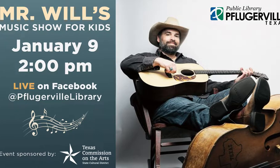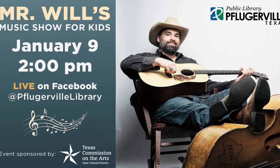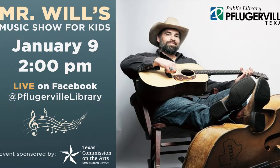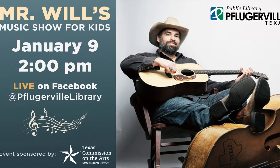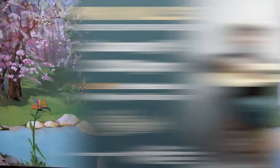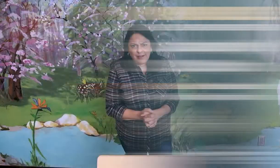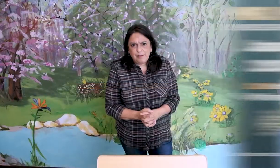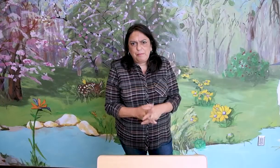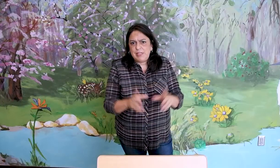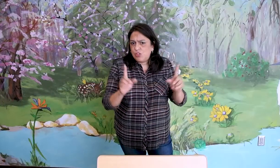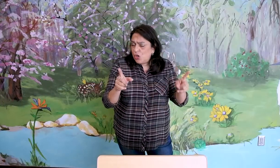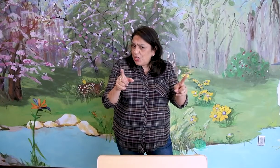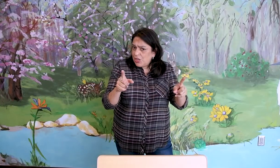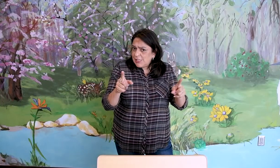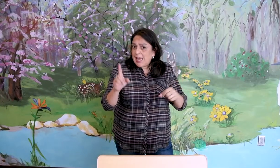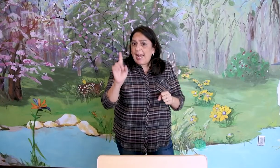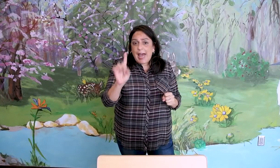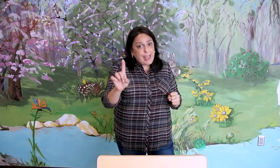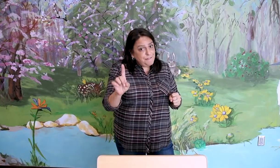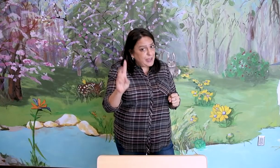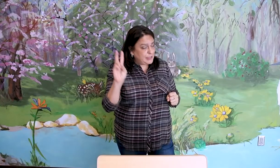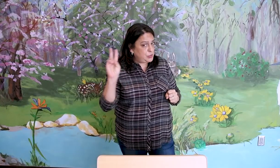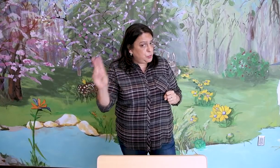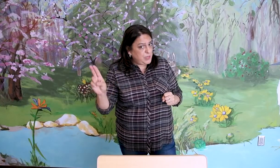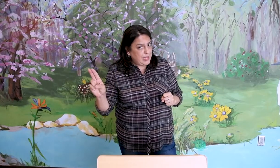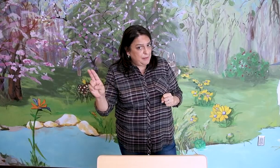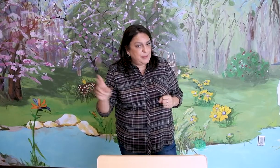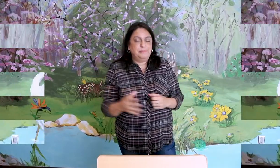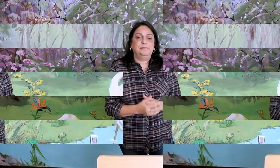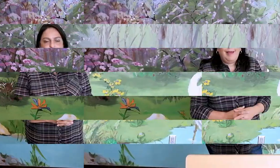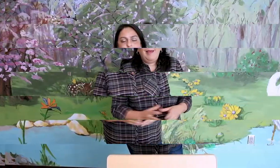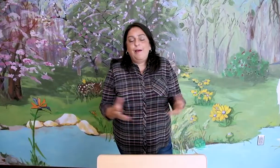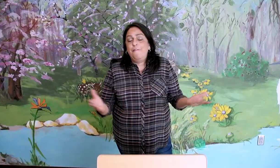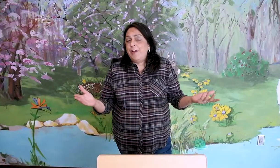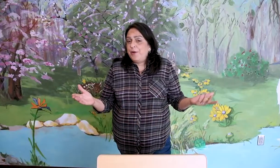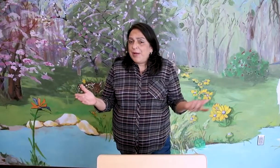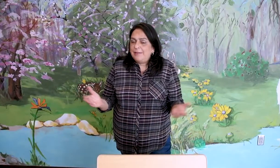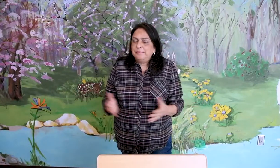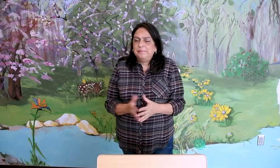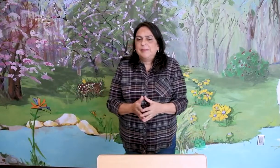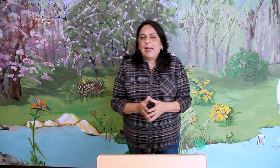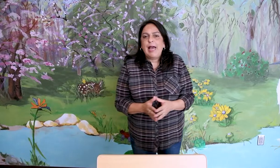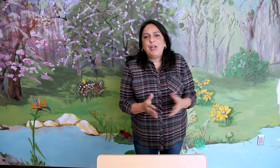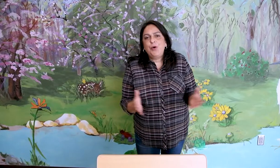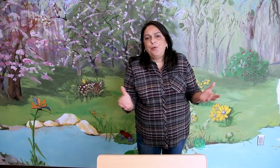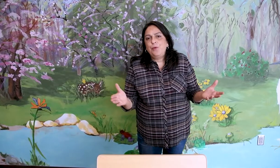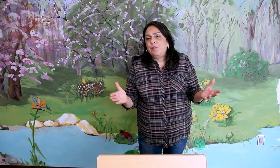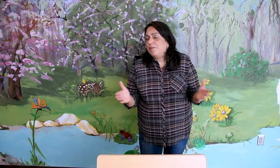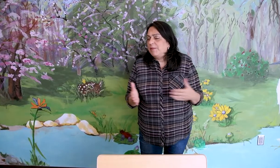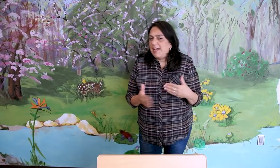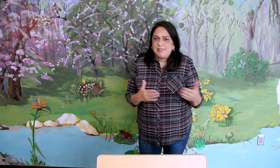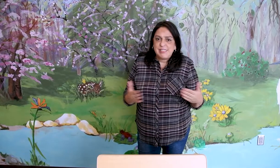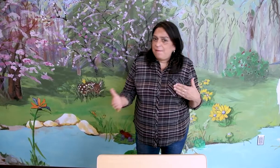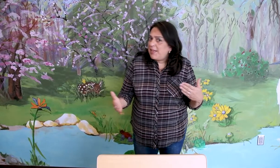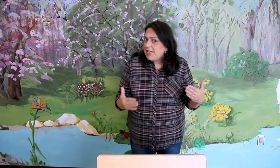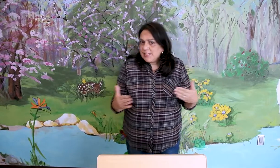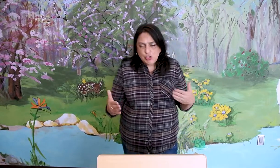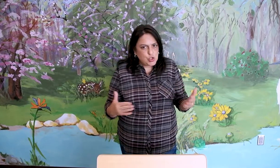amazing. Please join us live at 2 p.m. Very well. I know sometimes siblings join